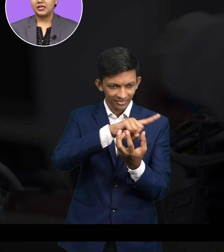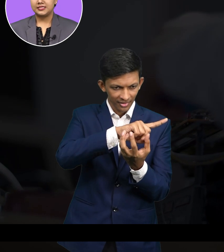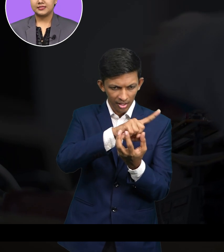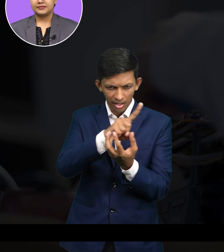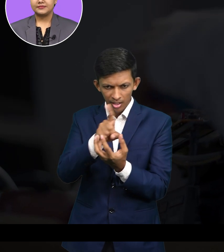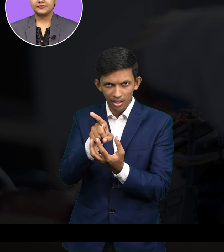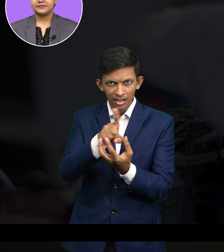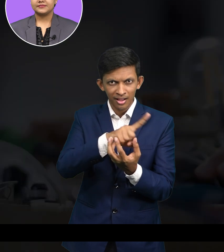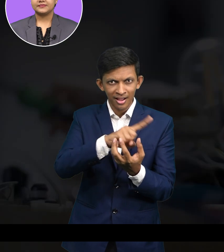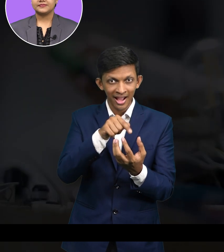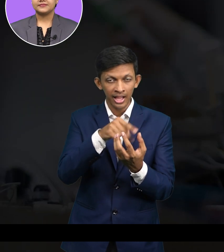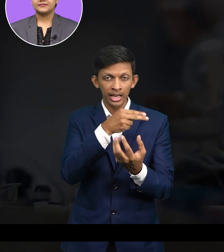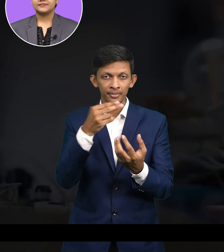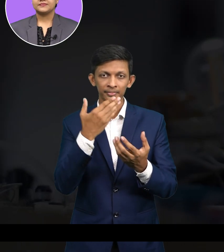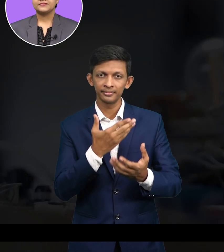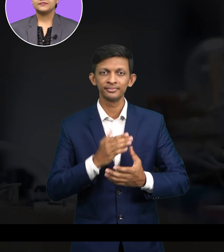compass,